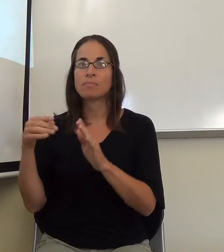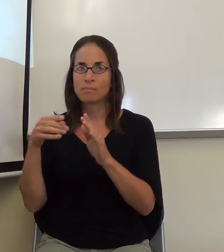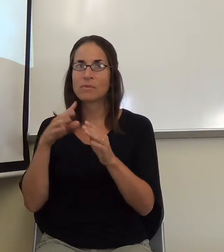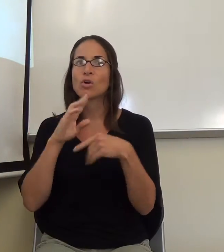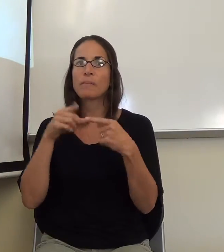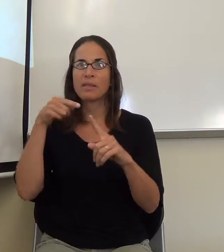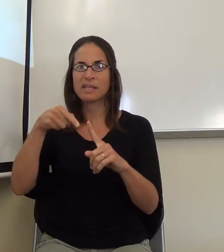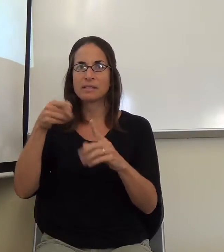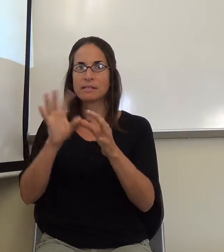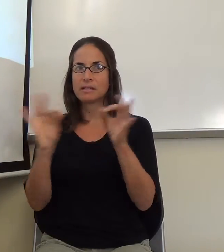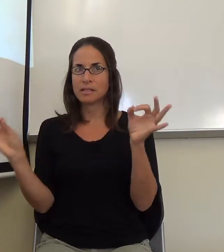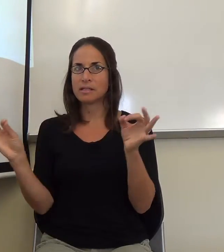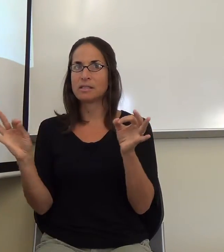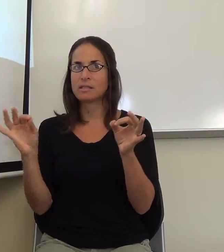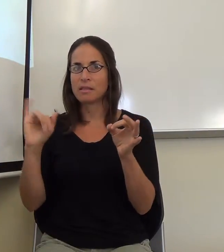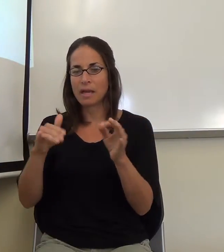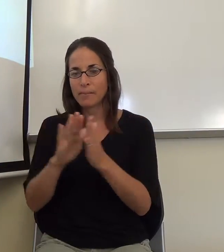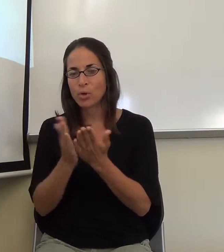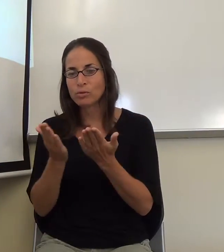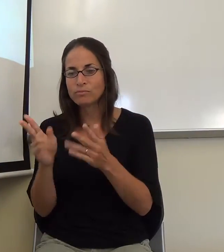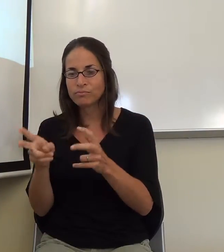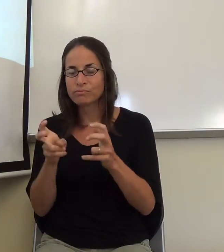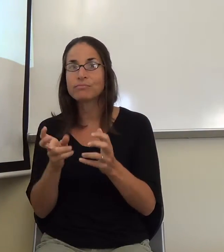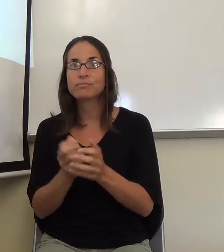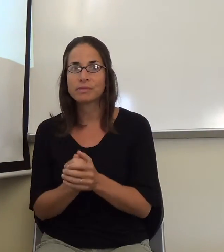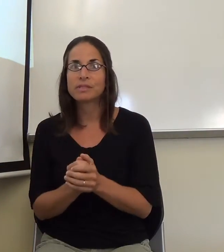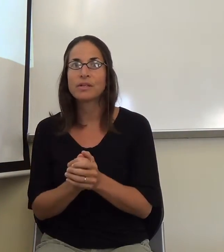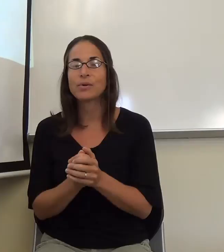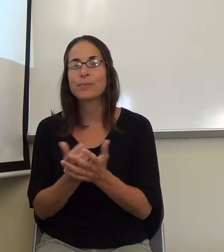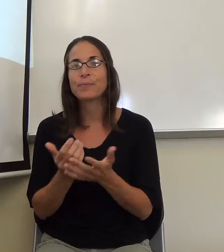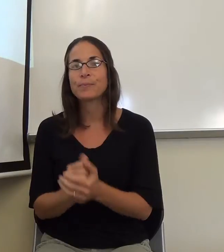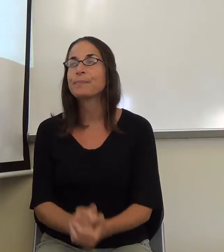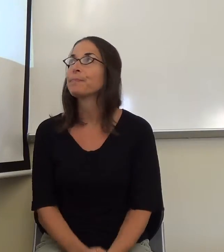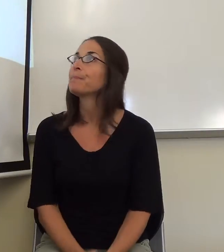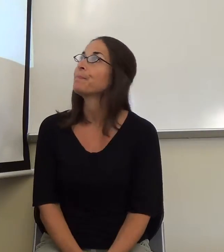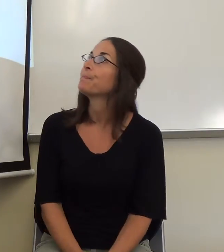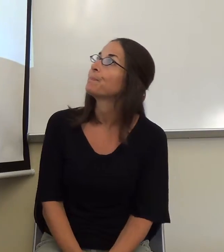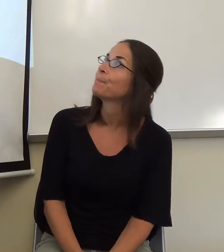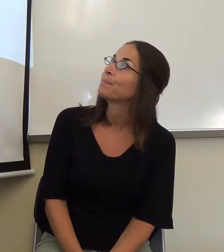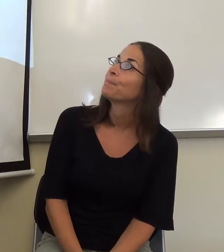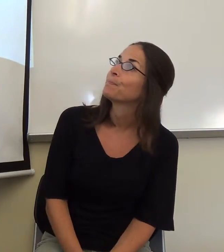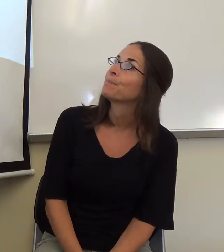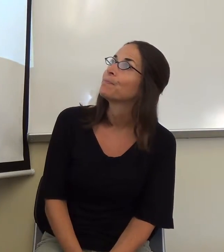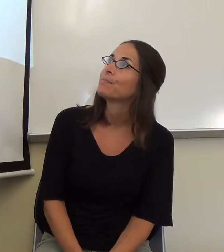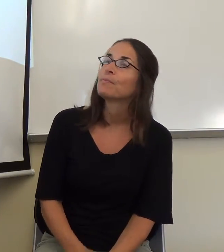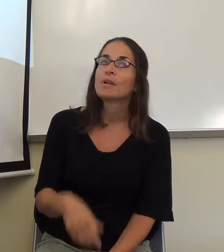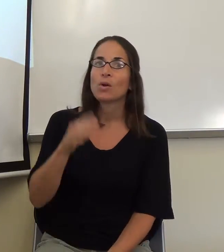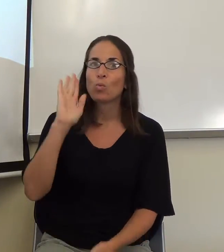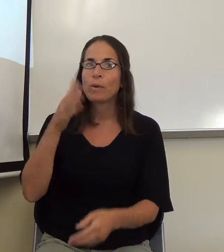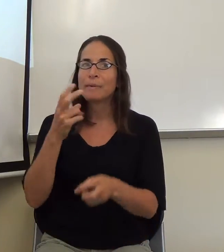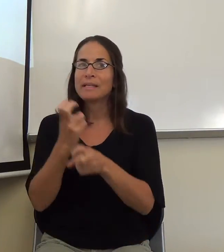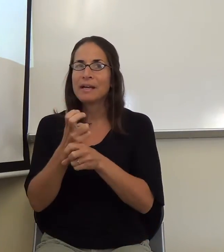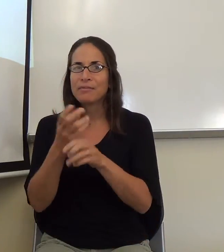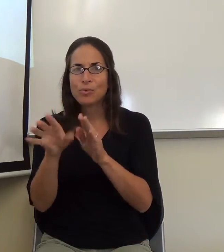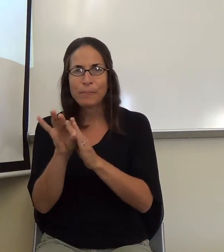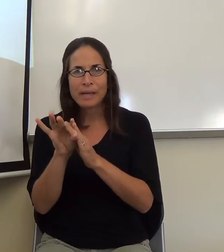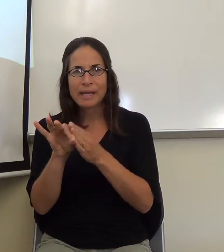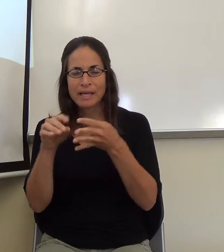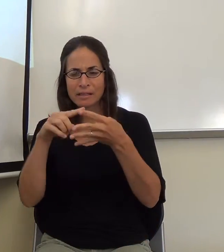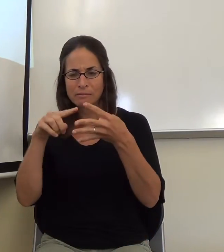says. So that's something it's going to be really hard to pick out which word goes